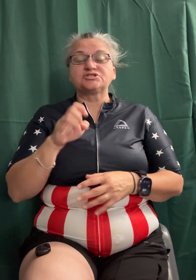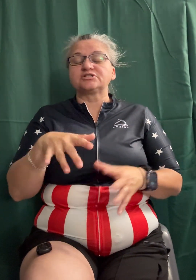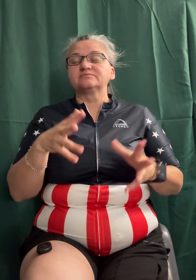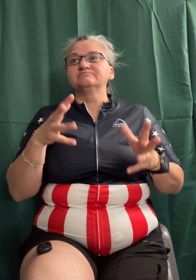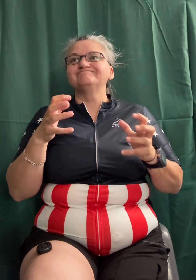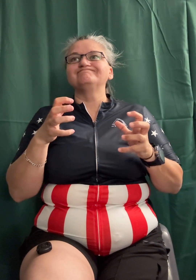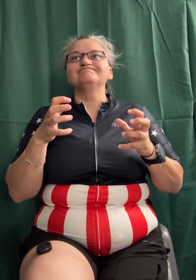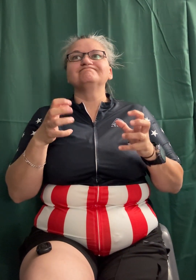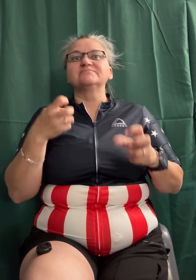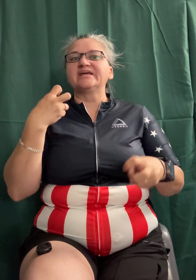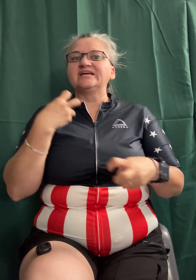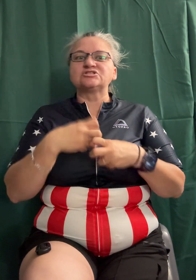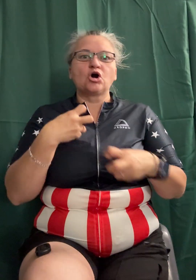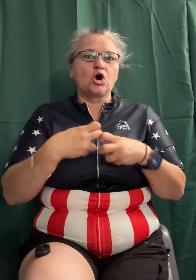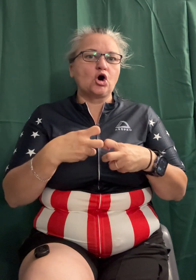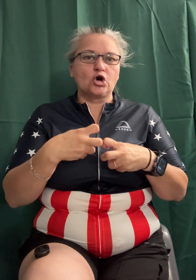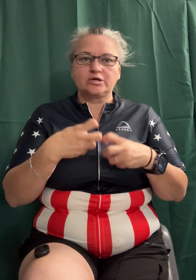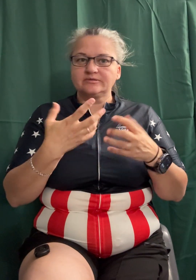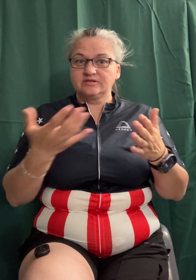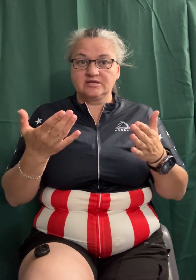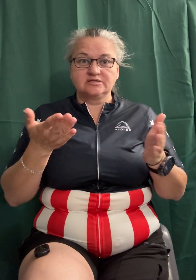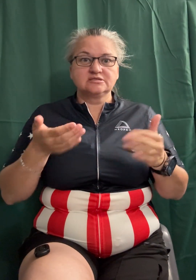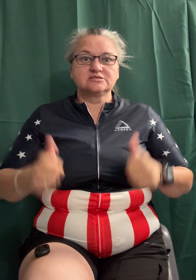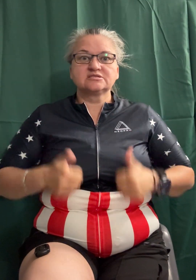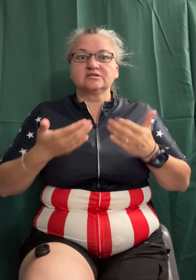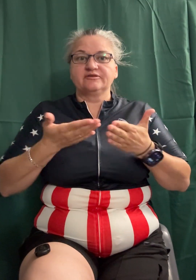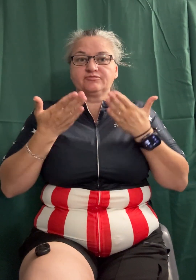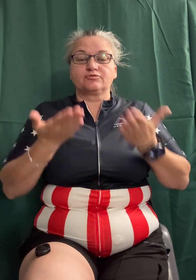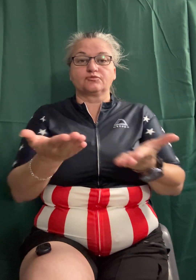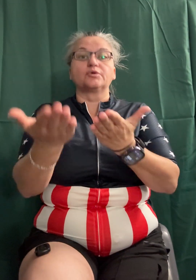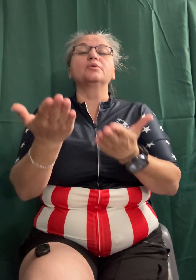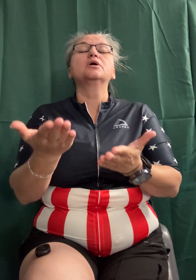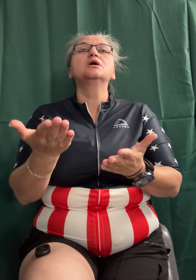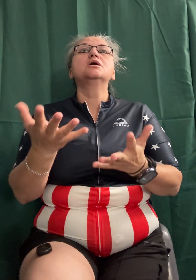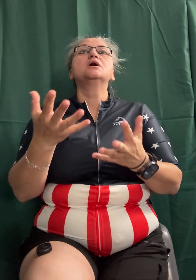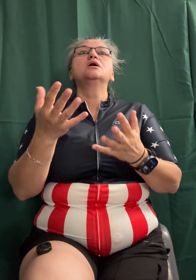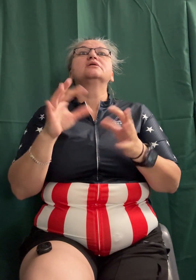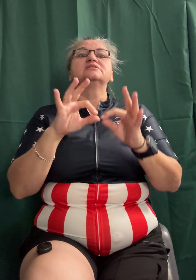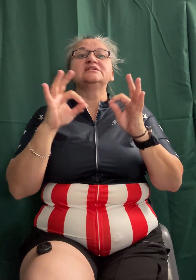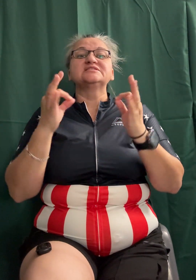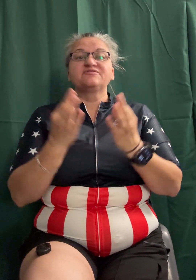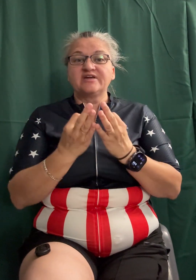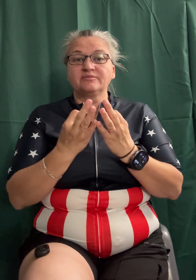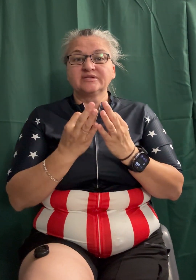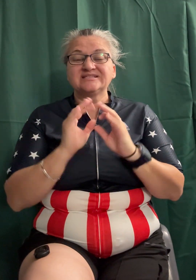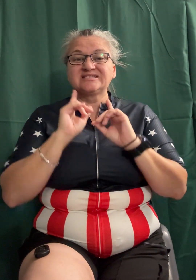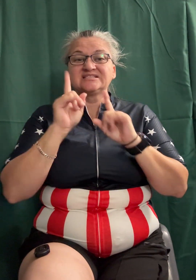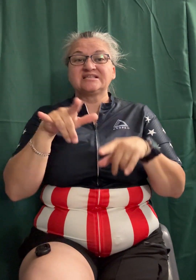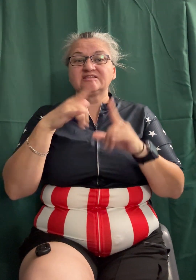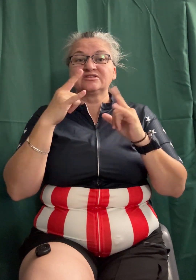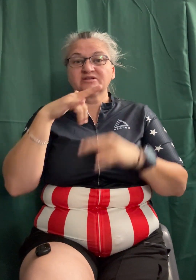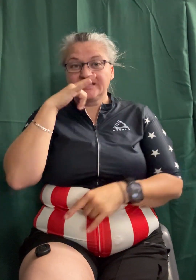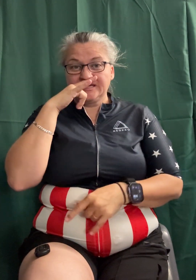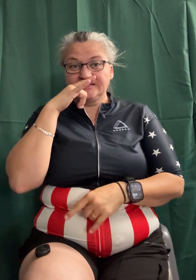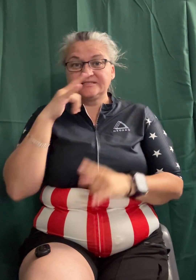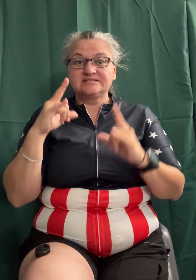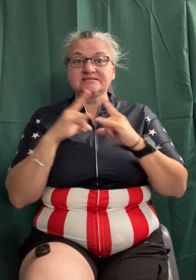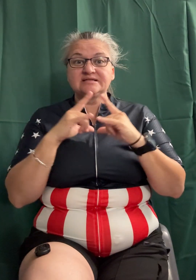Nature is a hard thing to live through. These families that sent their kids to